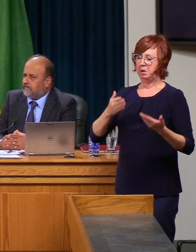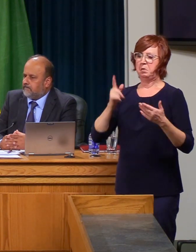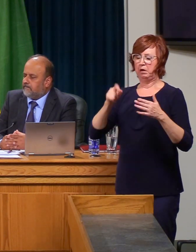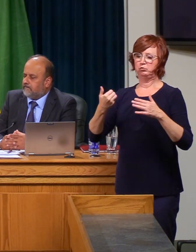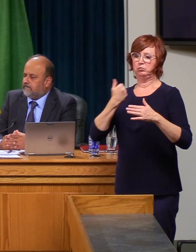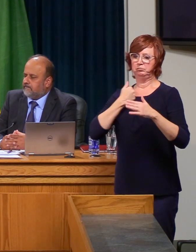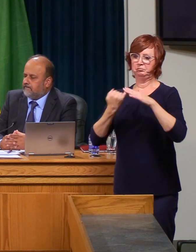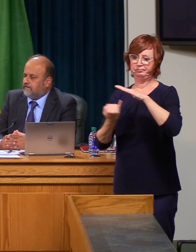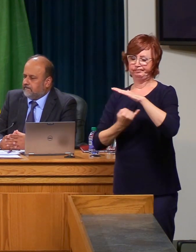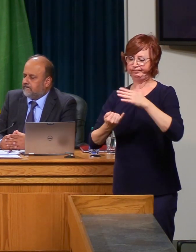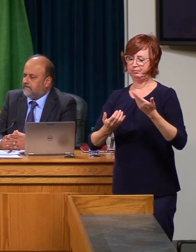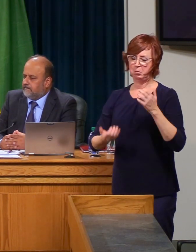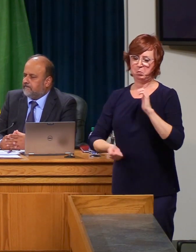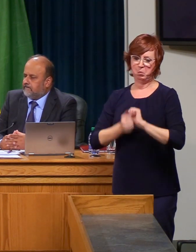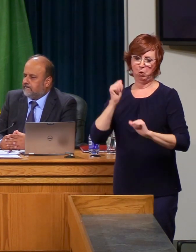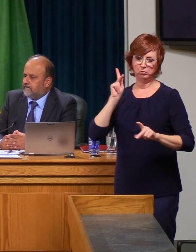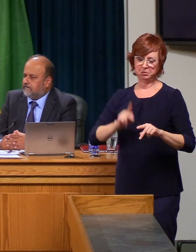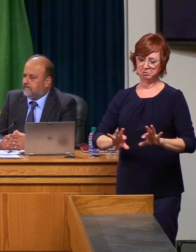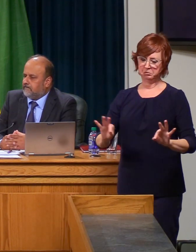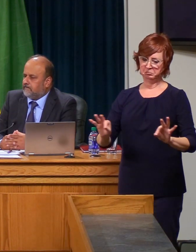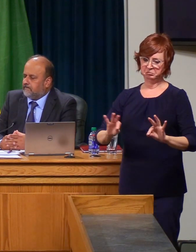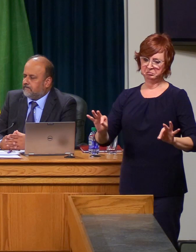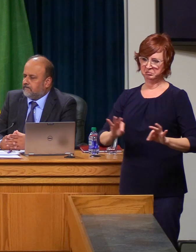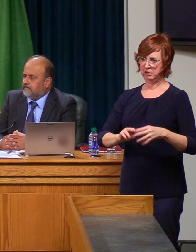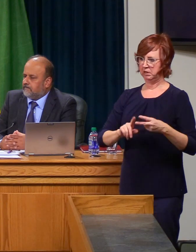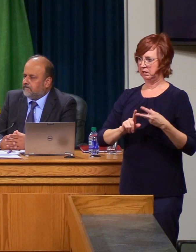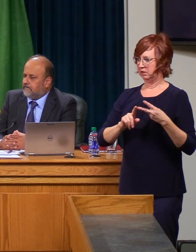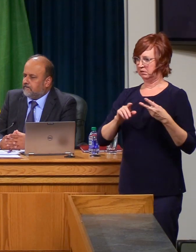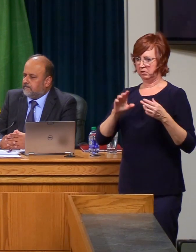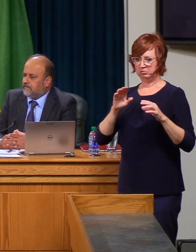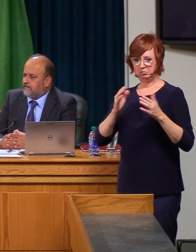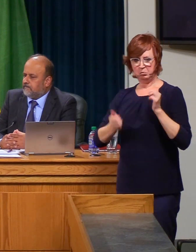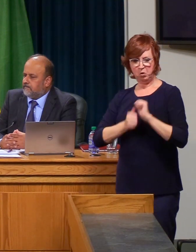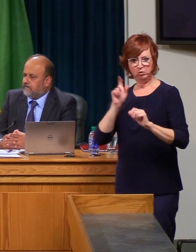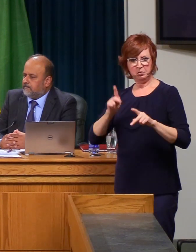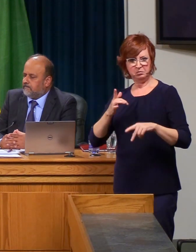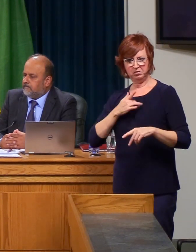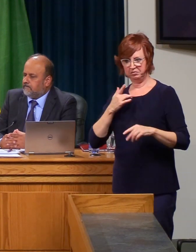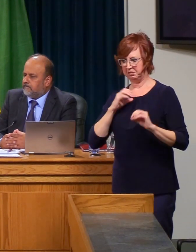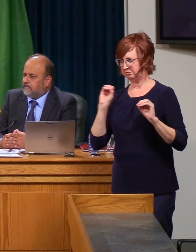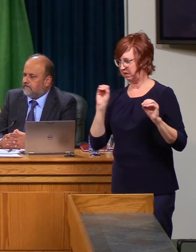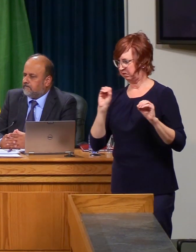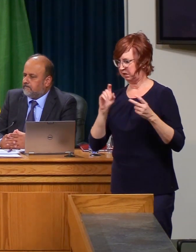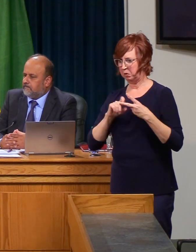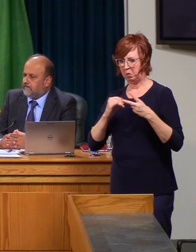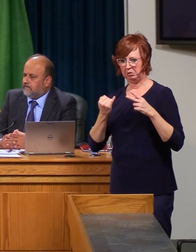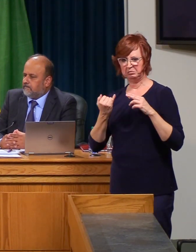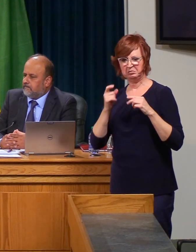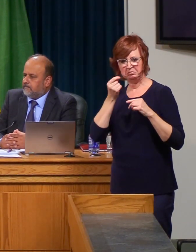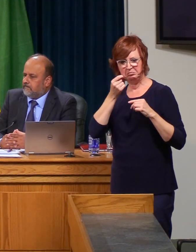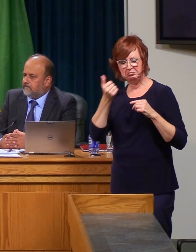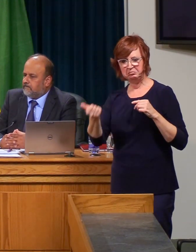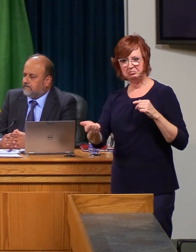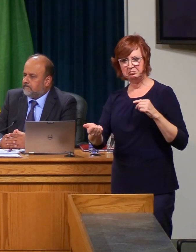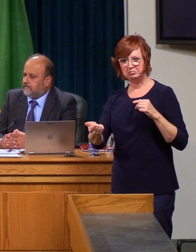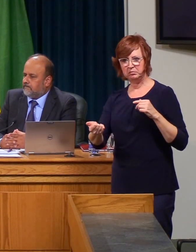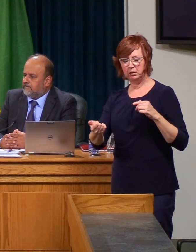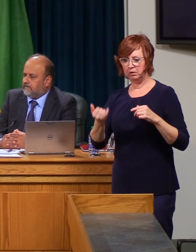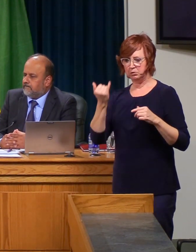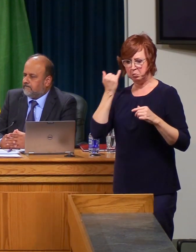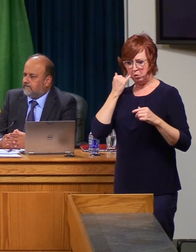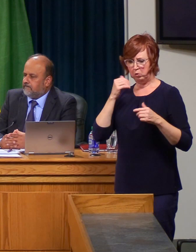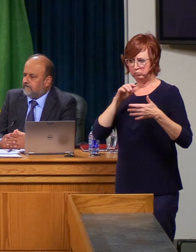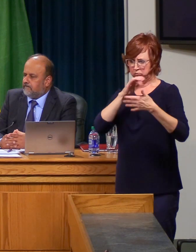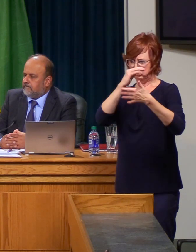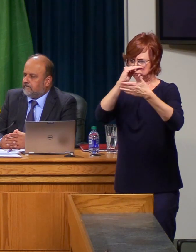us are mild to asymptomatic, as the doctor says. If you do have those symptoms, you can call the 811 health